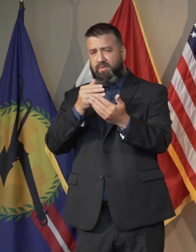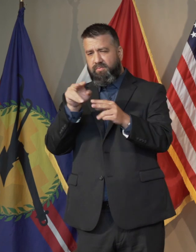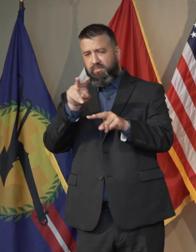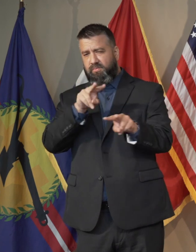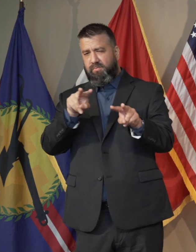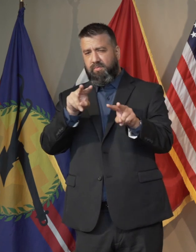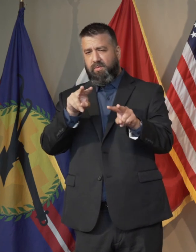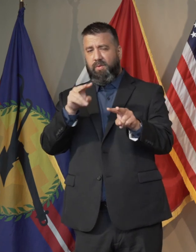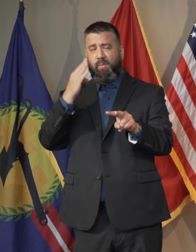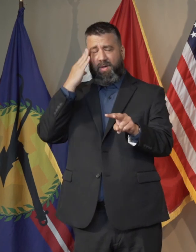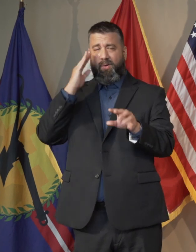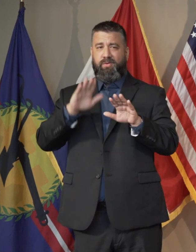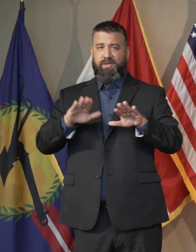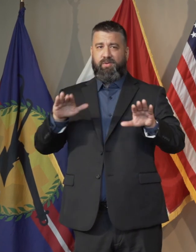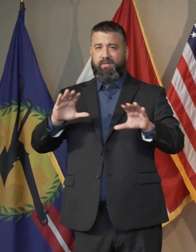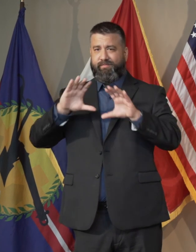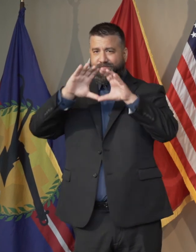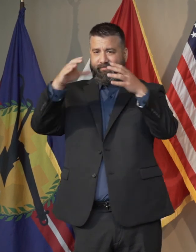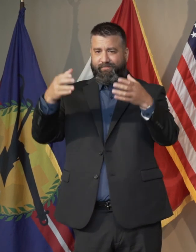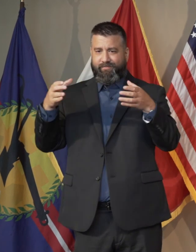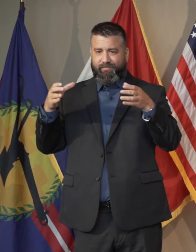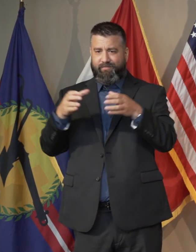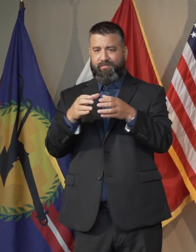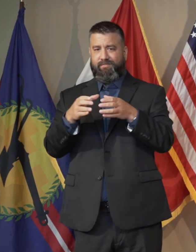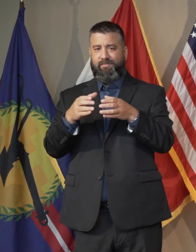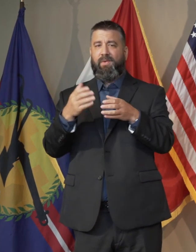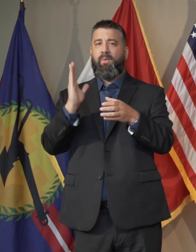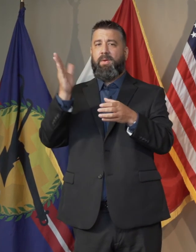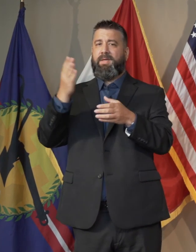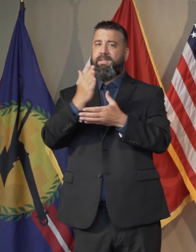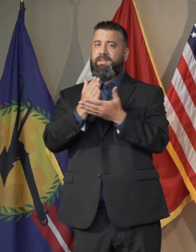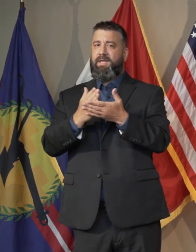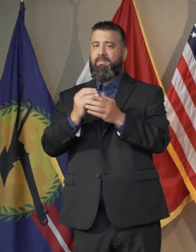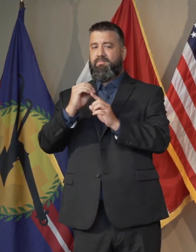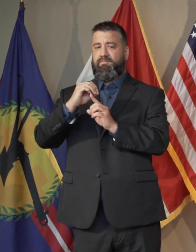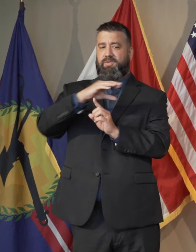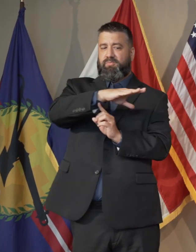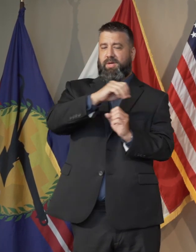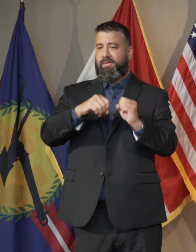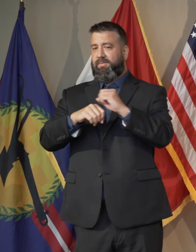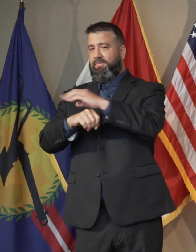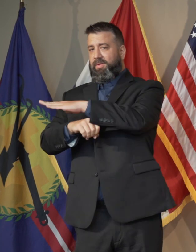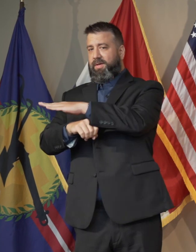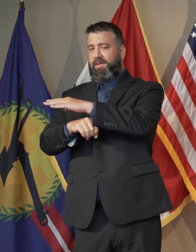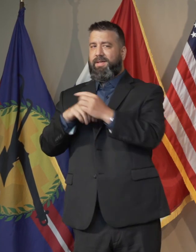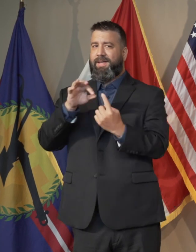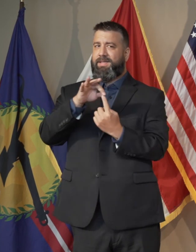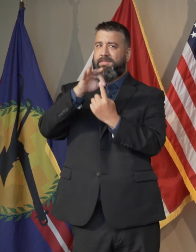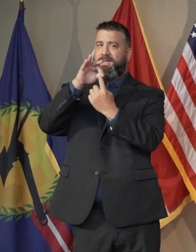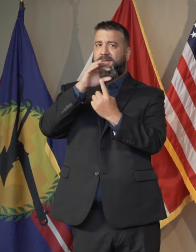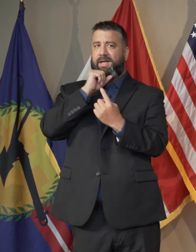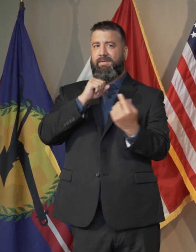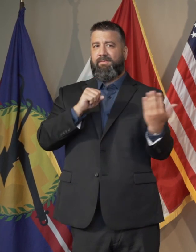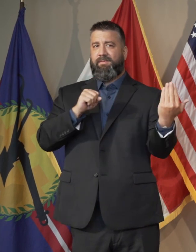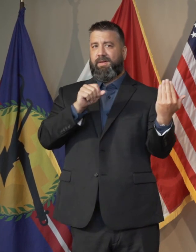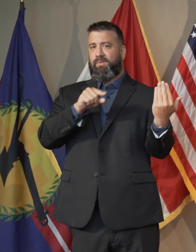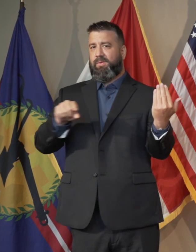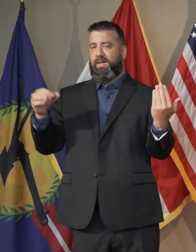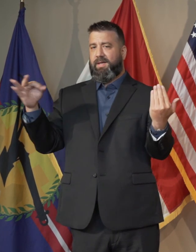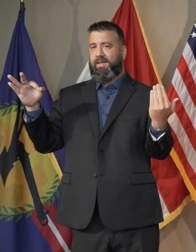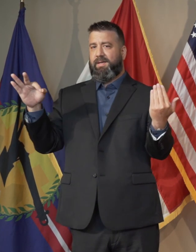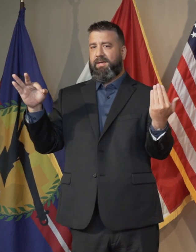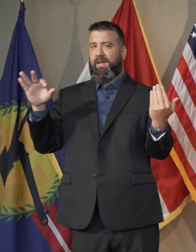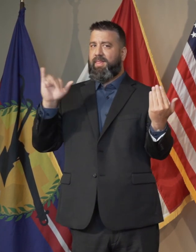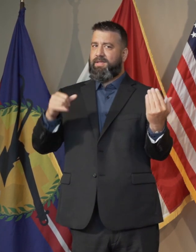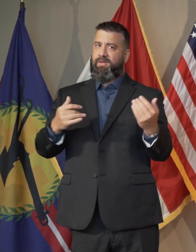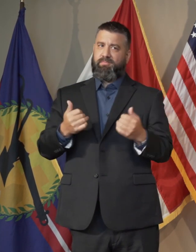back together. We know we have some student-to-student transmission, especially in the 15 to 19-year-old range, and that's our